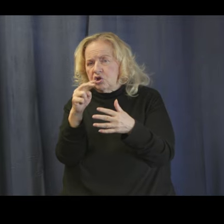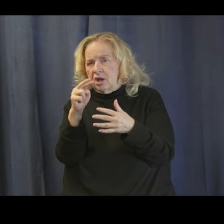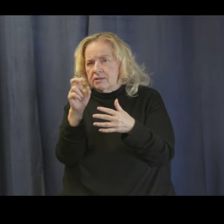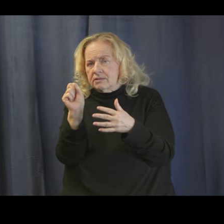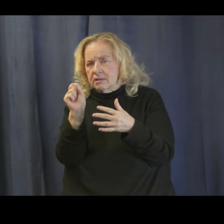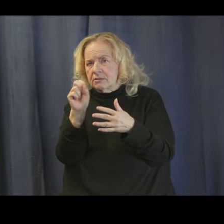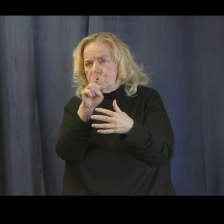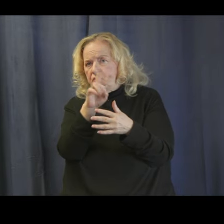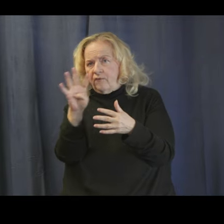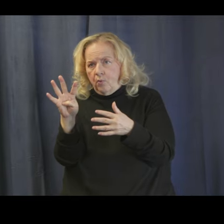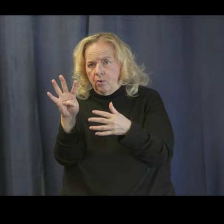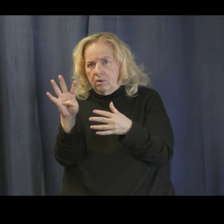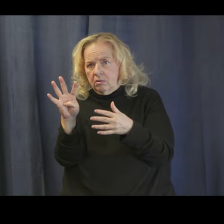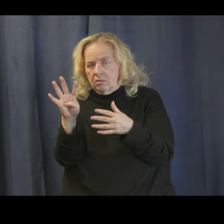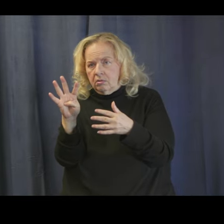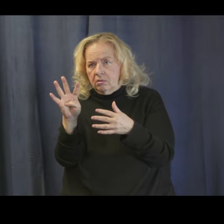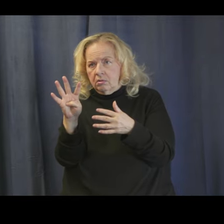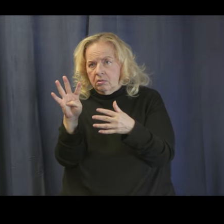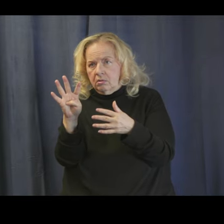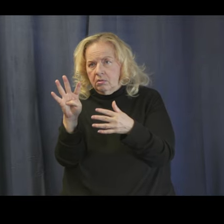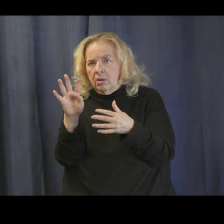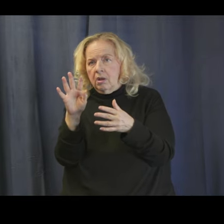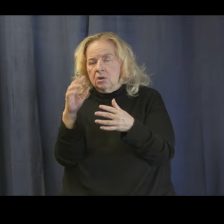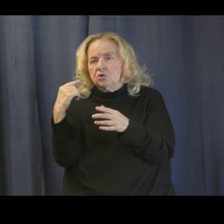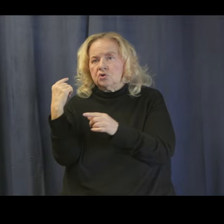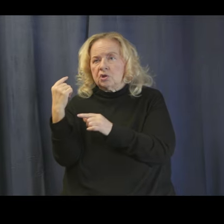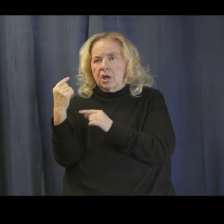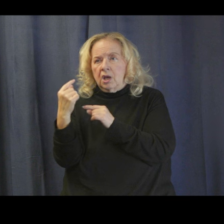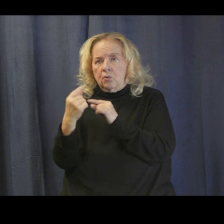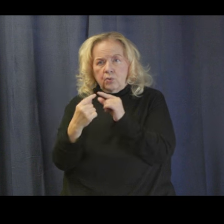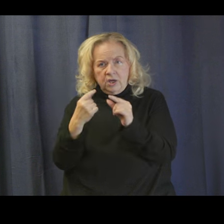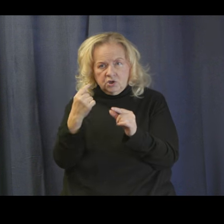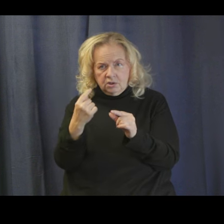Genesis chapter 2, verse 4, where it says, these are the